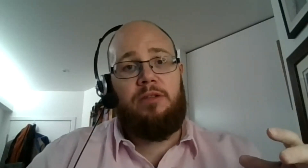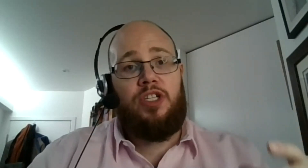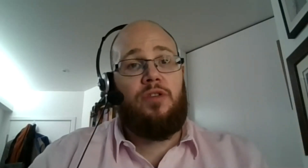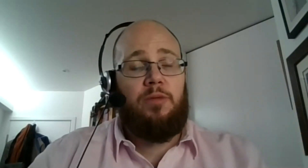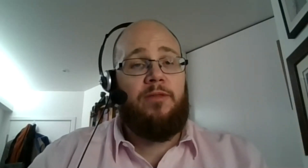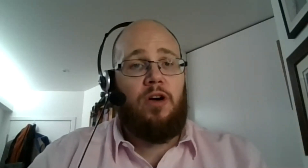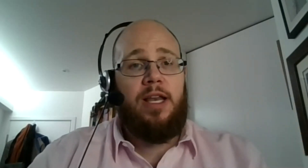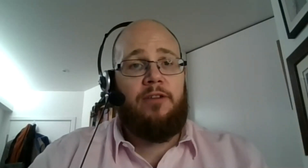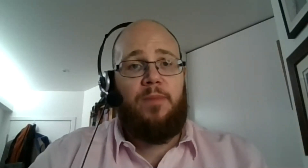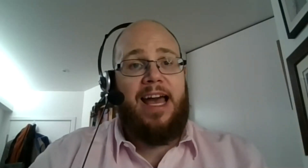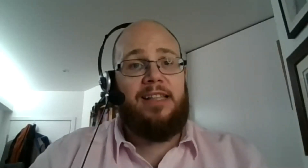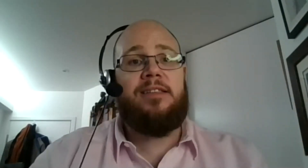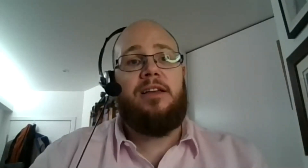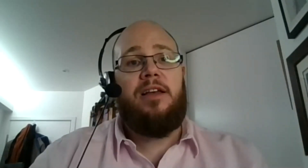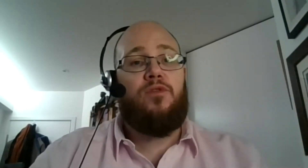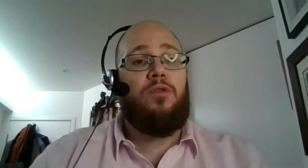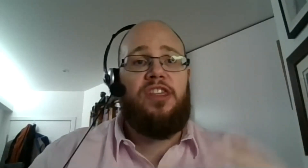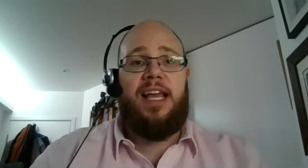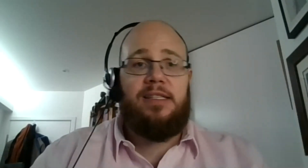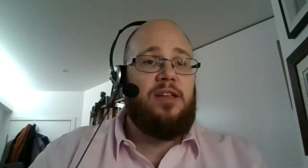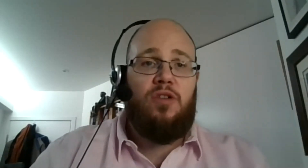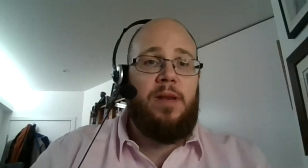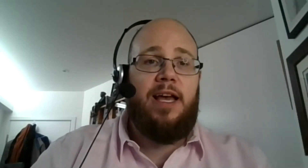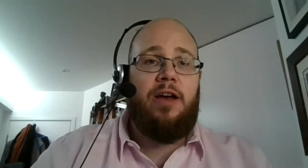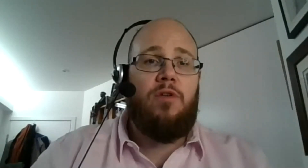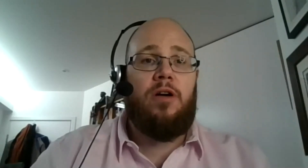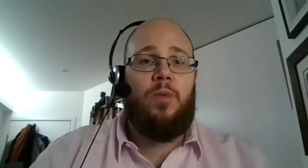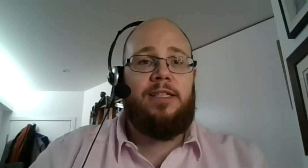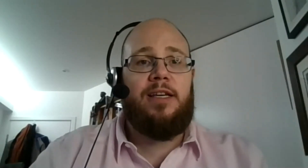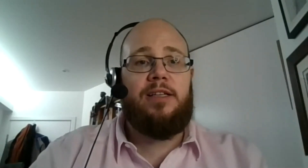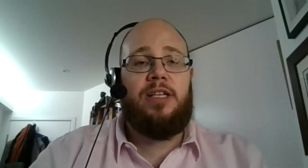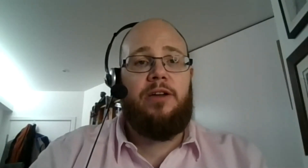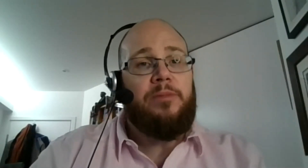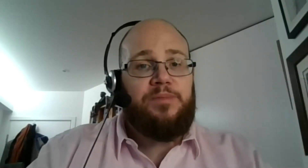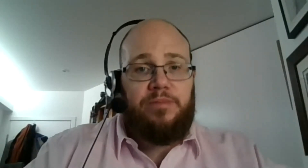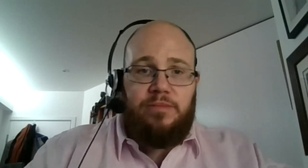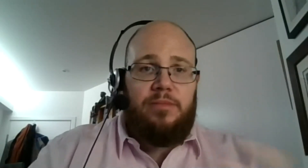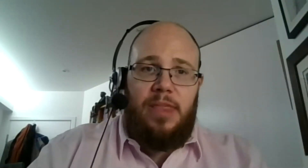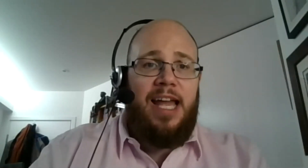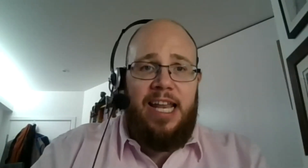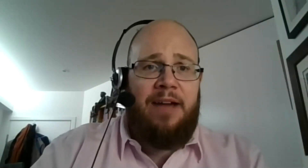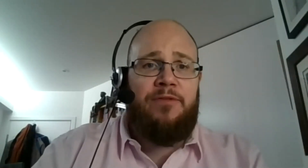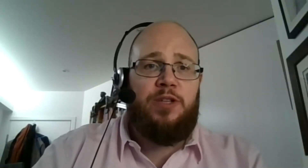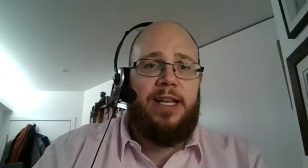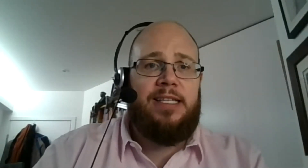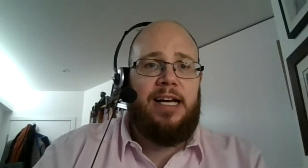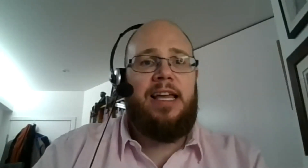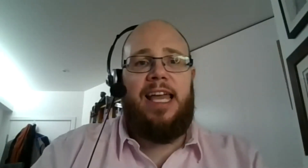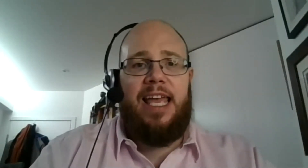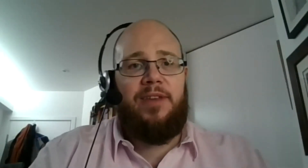ensure that we've got enough beds for all the things that normally go wrong at winter. So in an average winter, even if